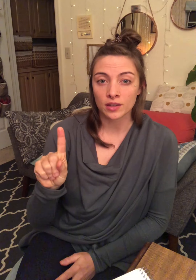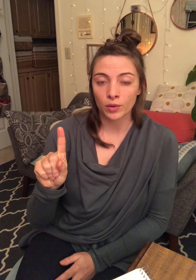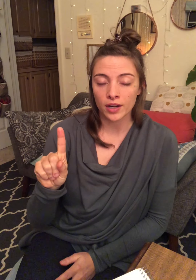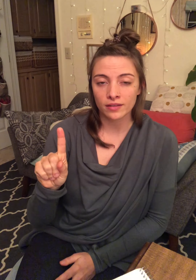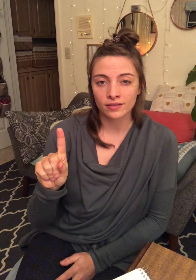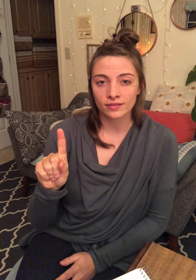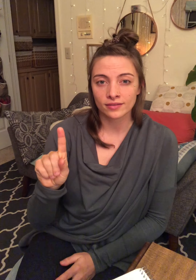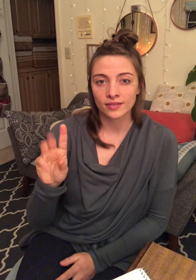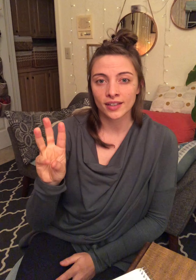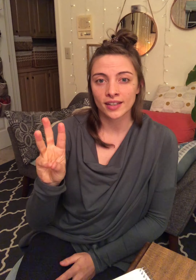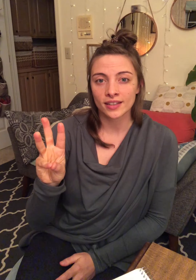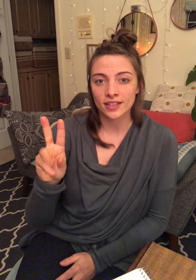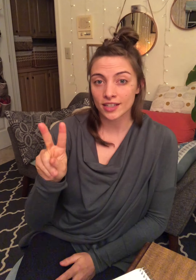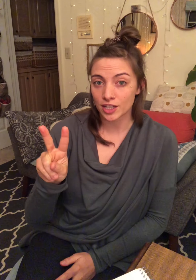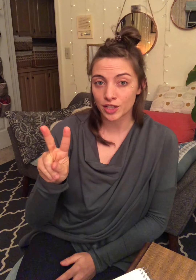61, 62,